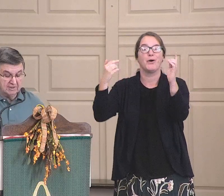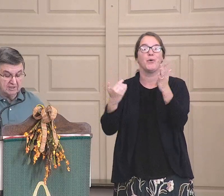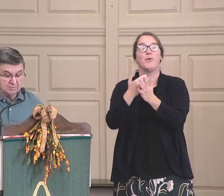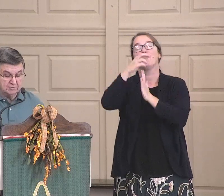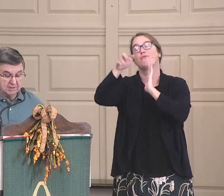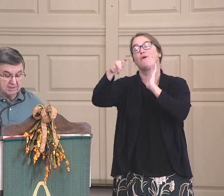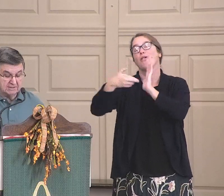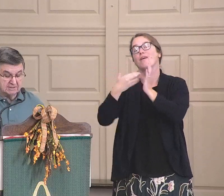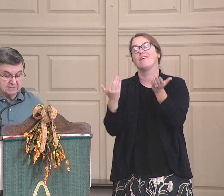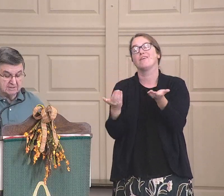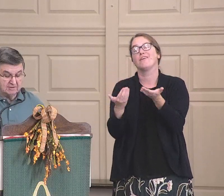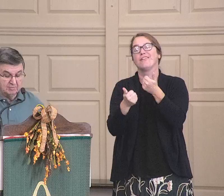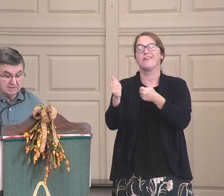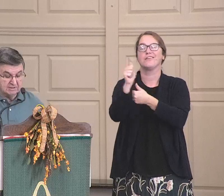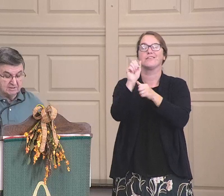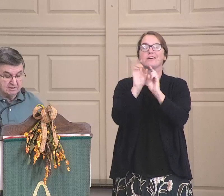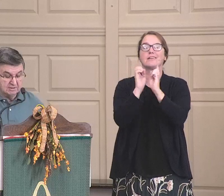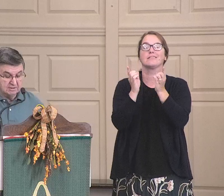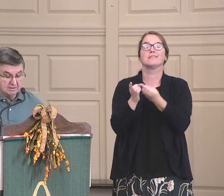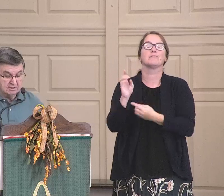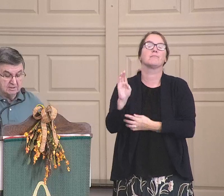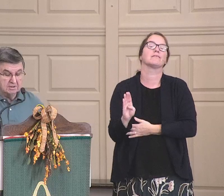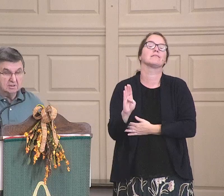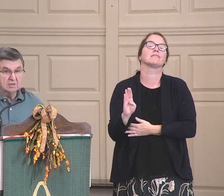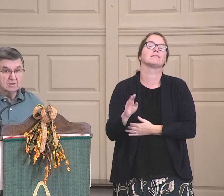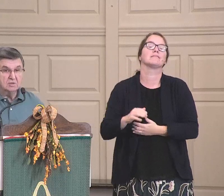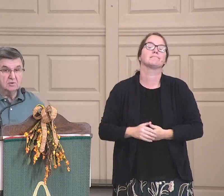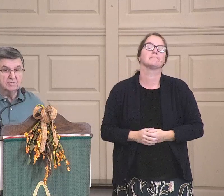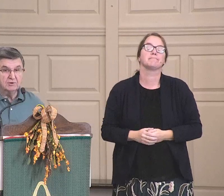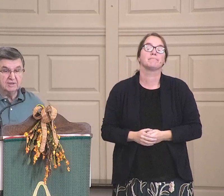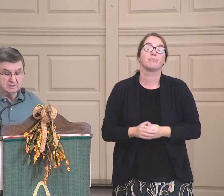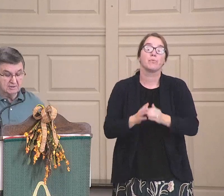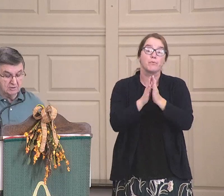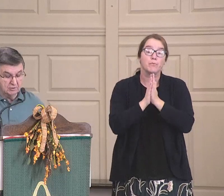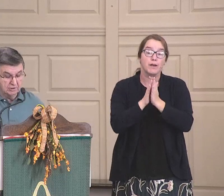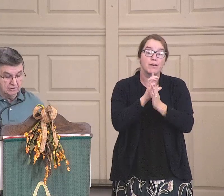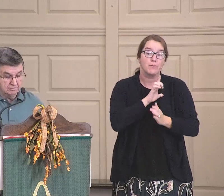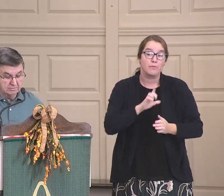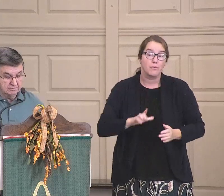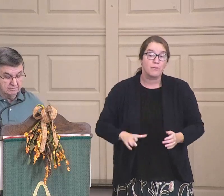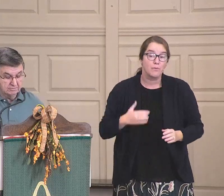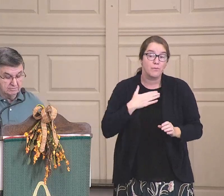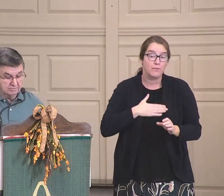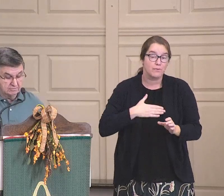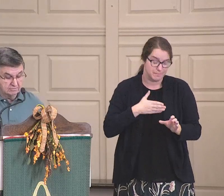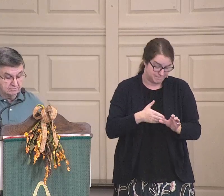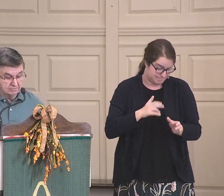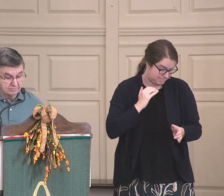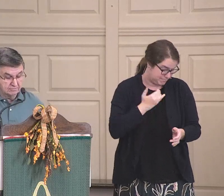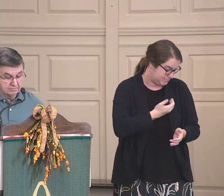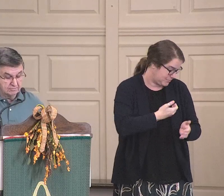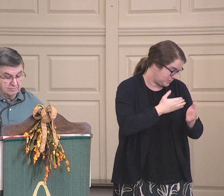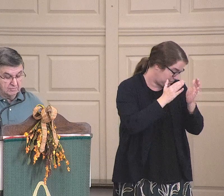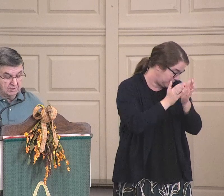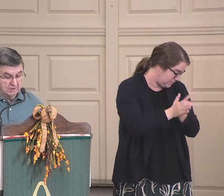at the Archdiocese of Boston. We pray to the Lord.